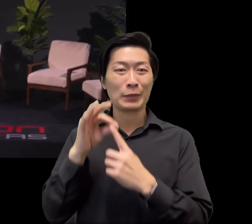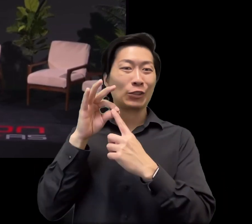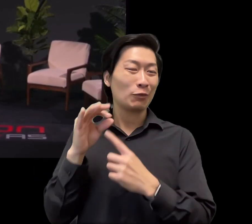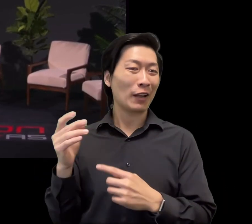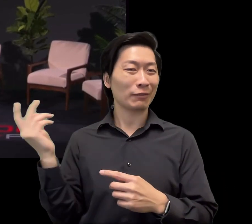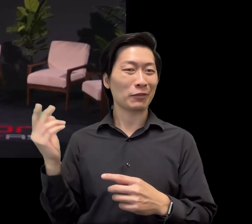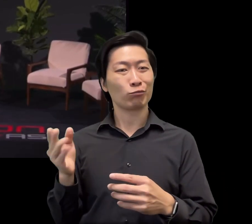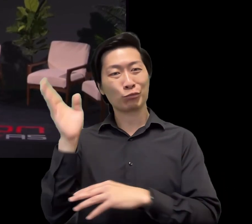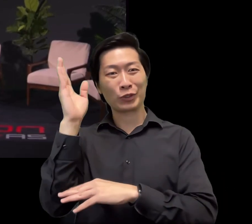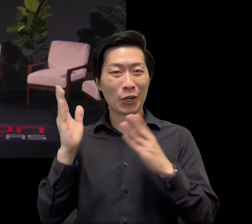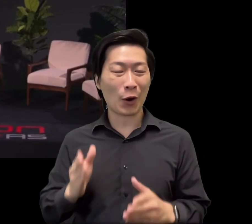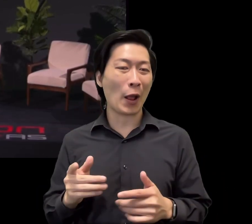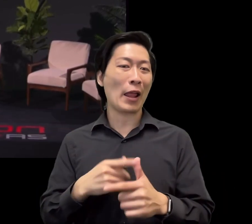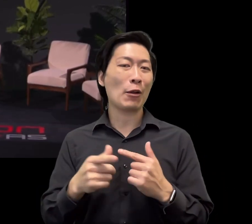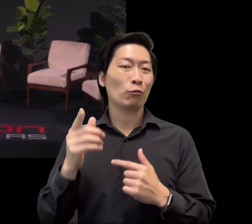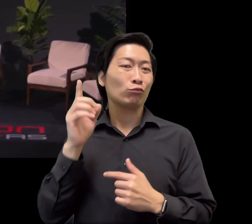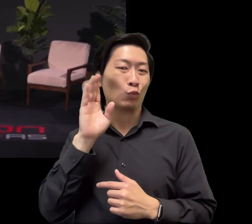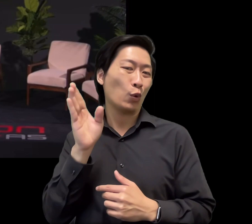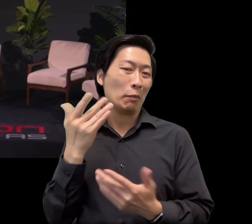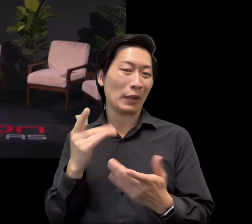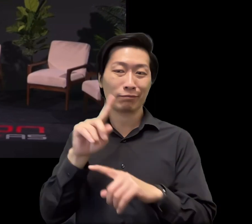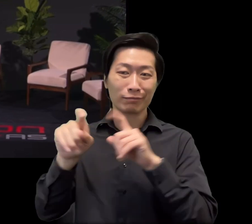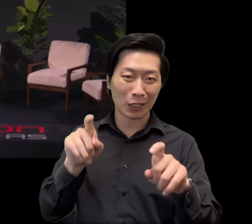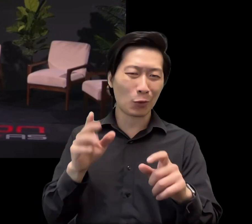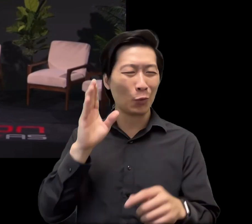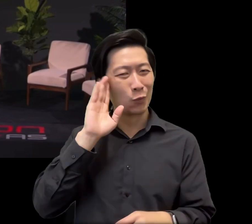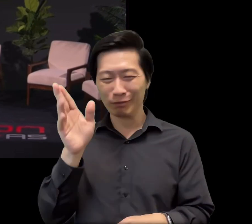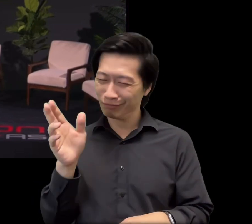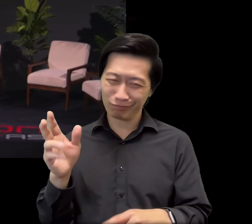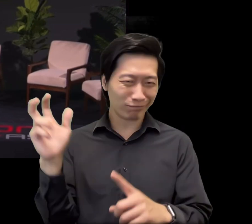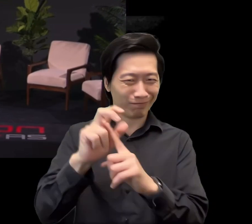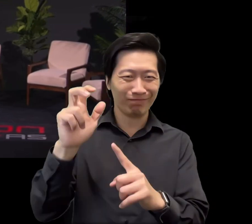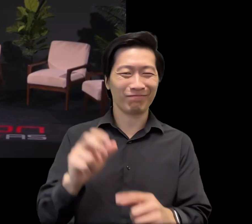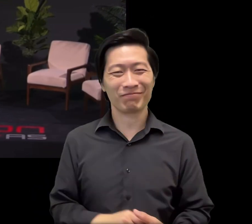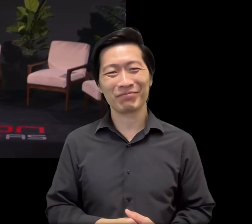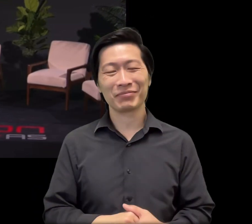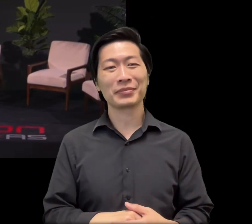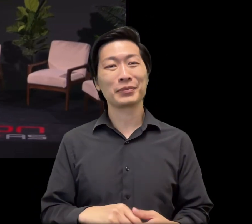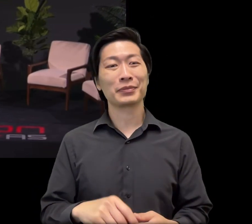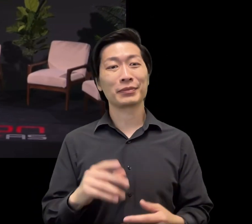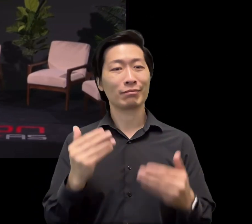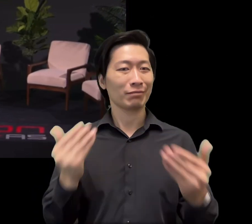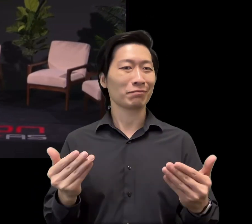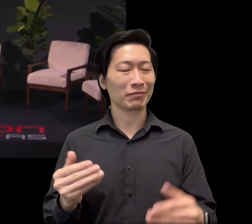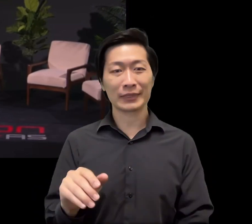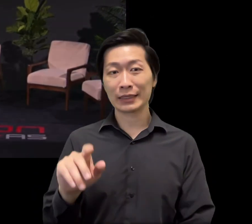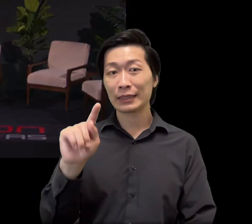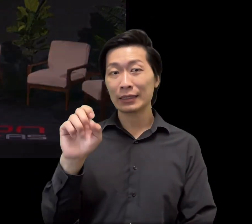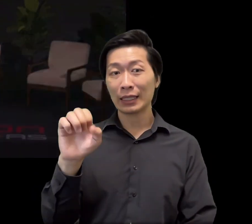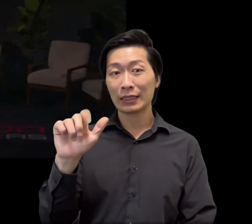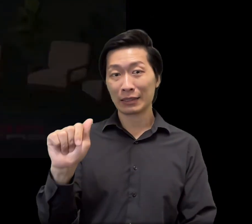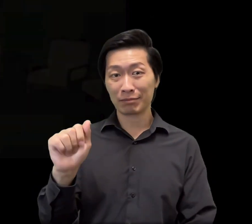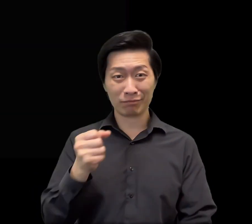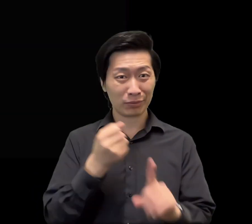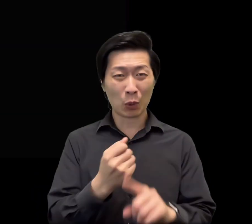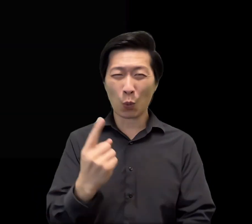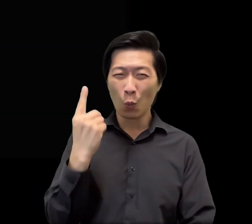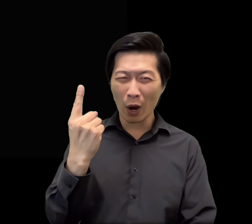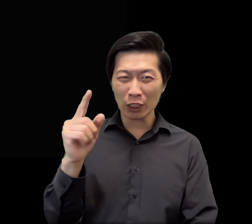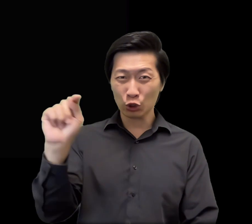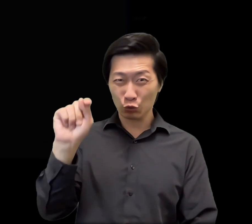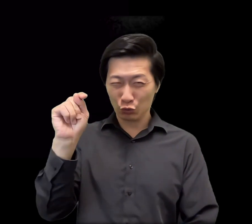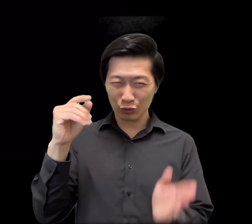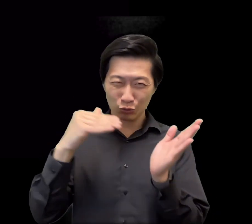some other special guests up and maybe take some questions. It's gonna be epic. So, yeah, let's just blast through this.